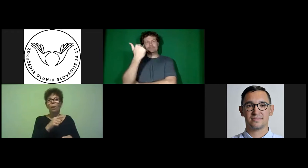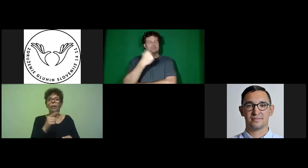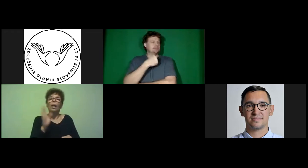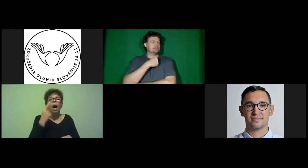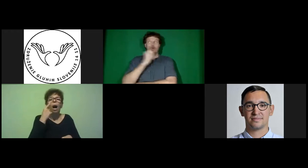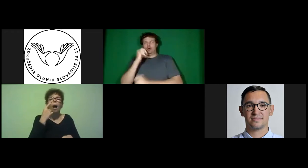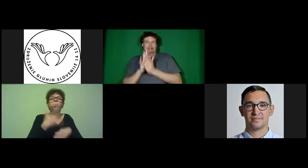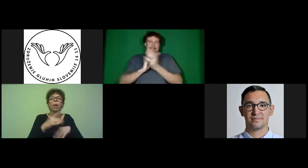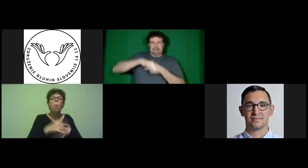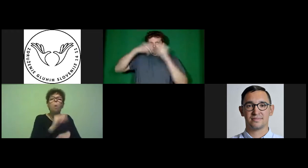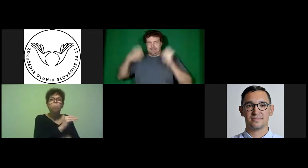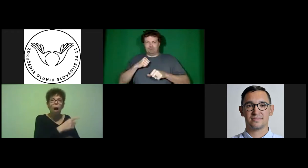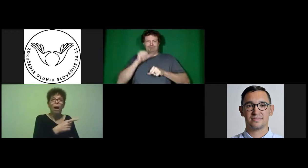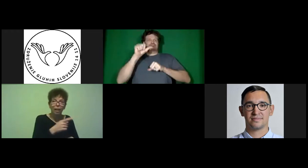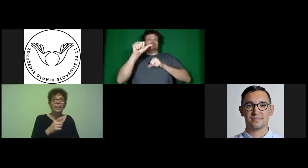my coach,